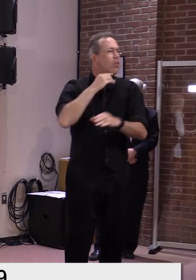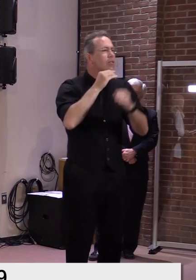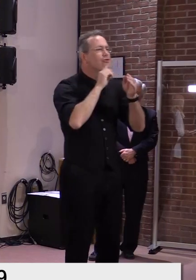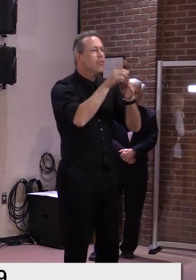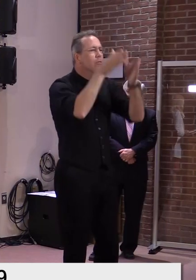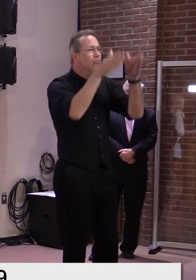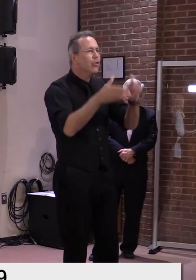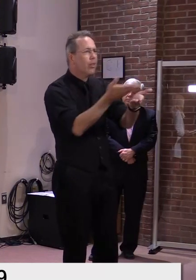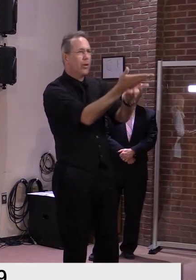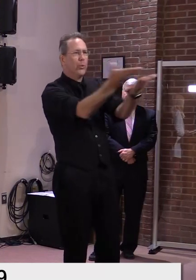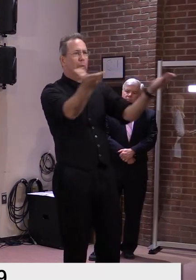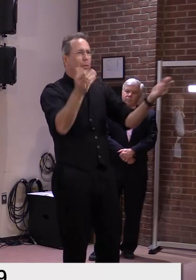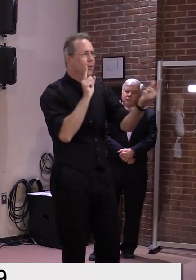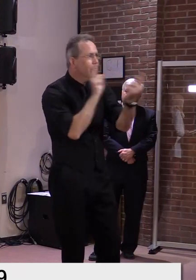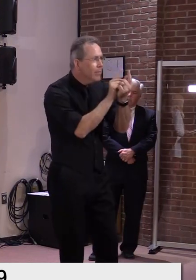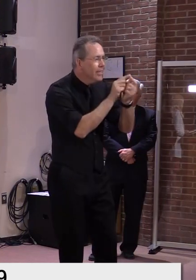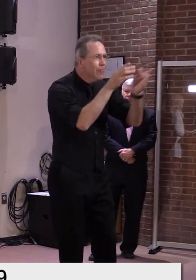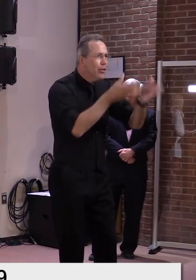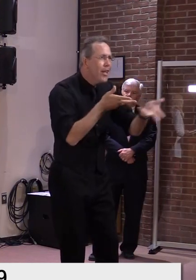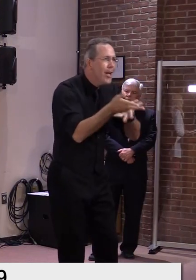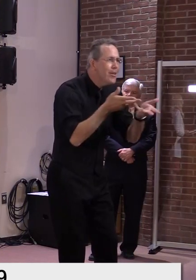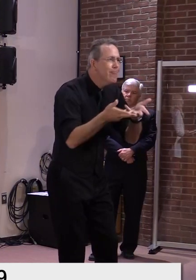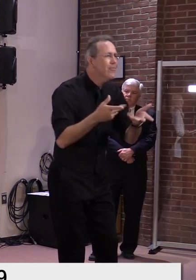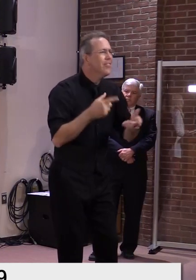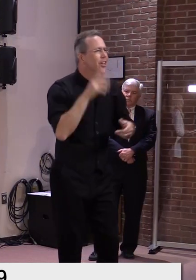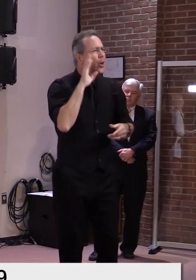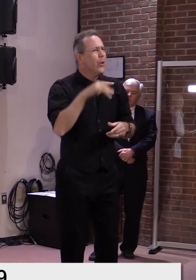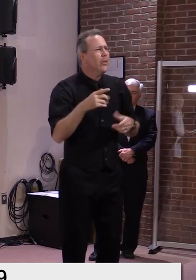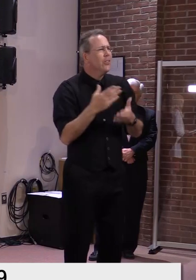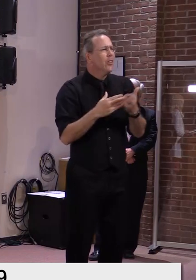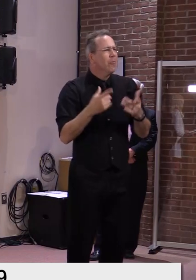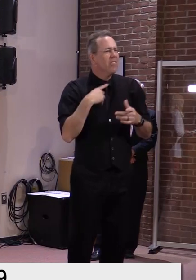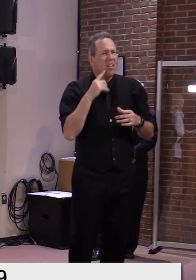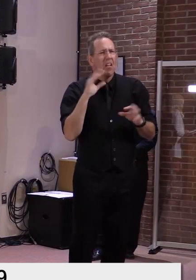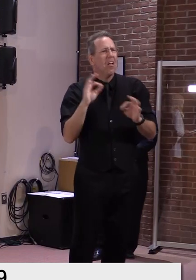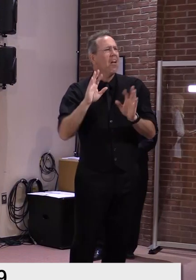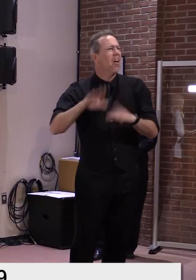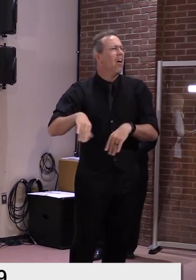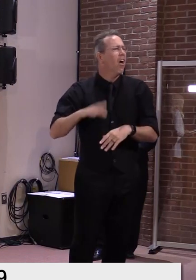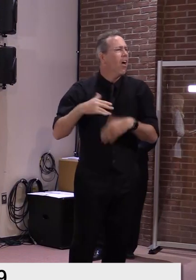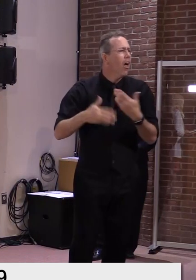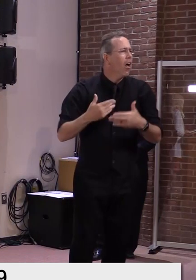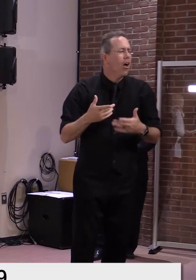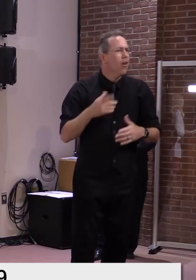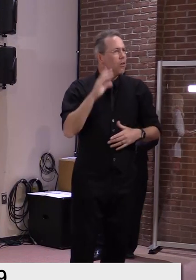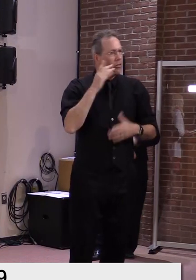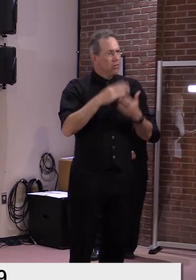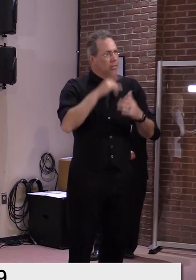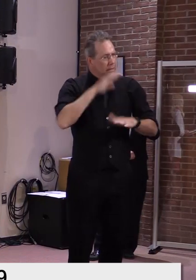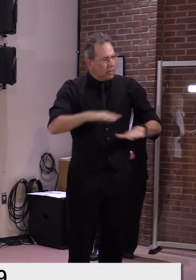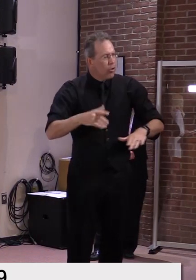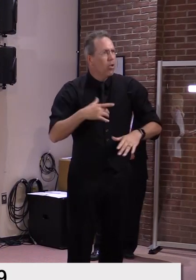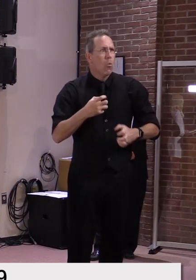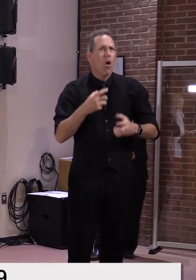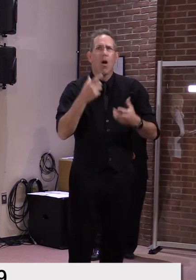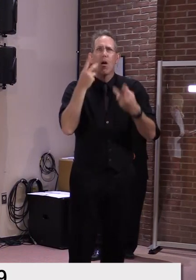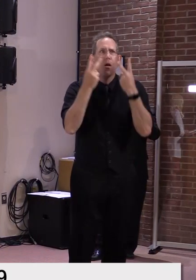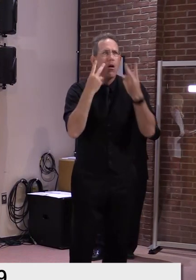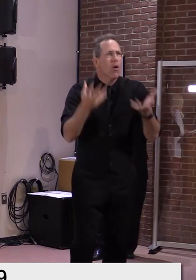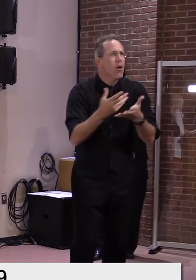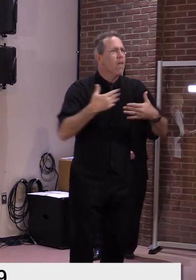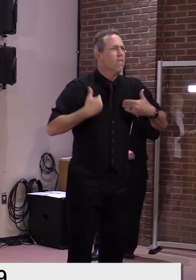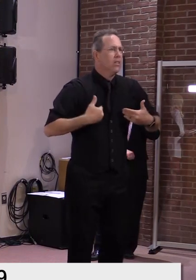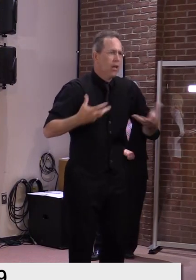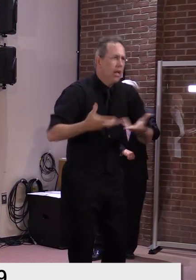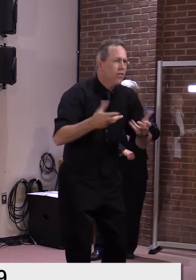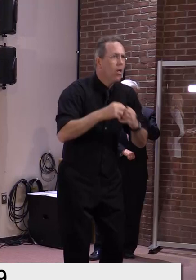growing up, we are learning more and more that these are essential brain-building exercises that give our children and youth the